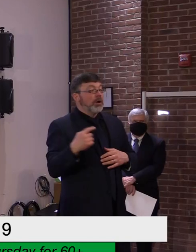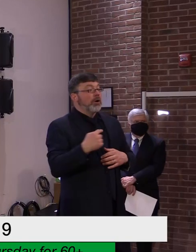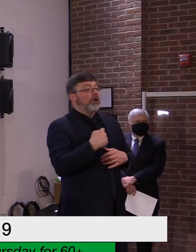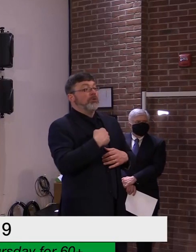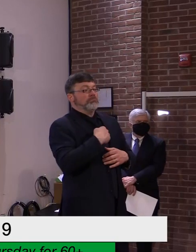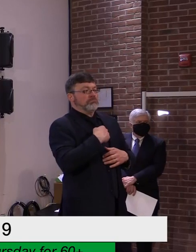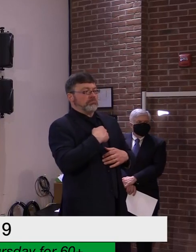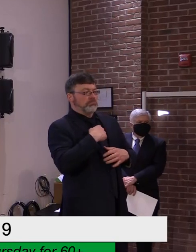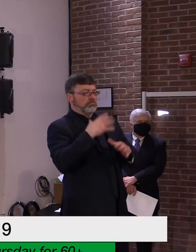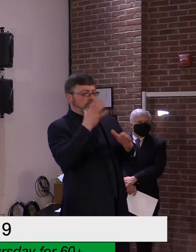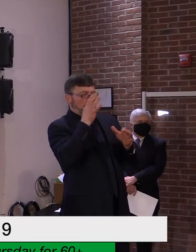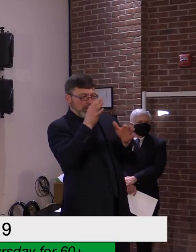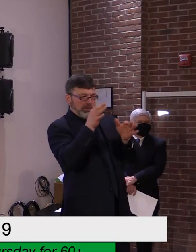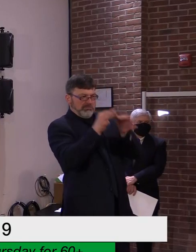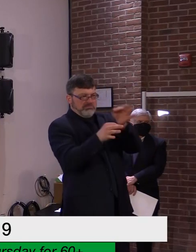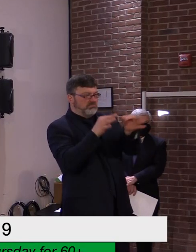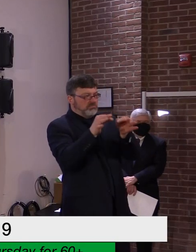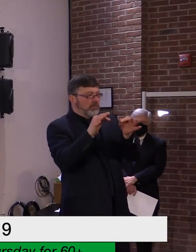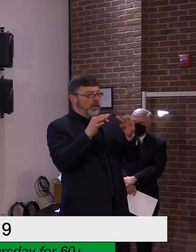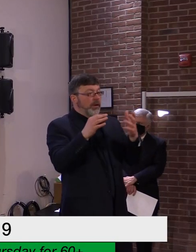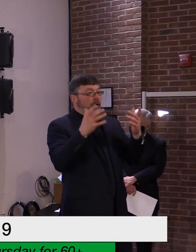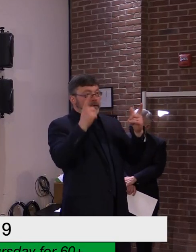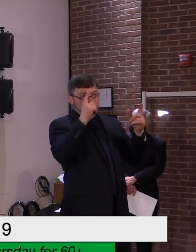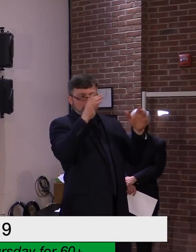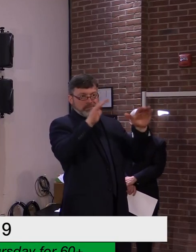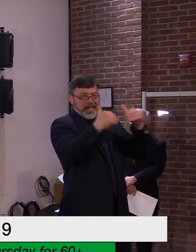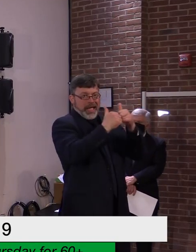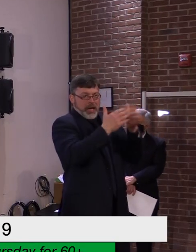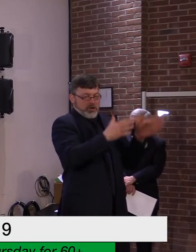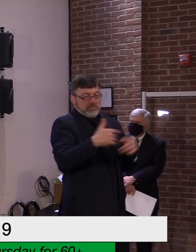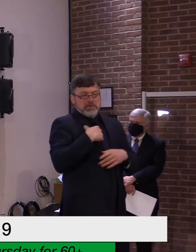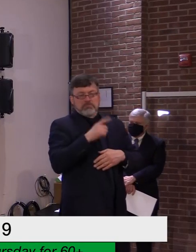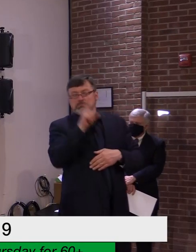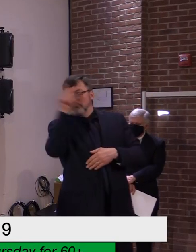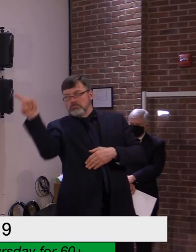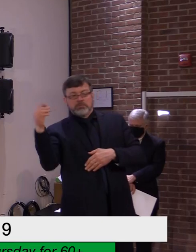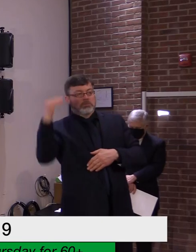strategy around getting to those Vermonters that are a little bit maybe harder to get to.